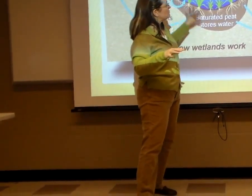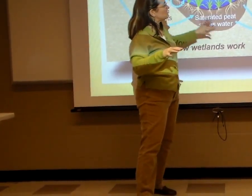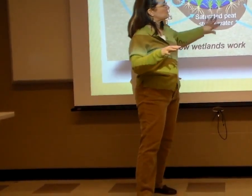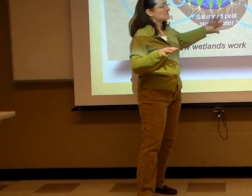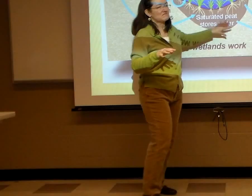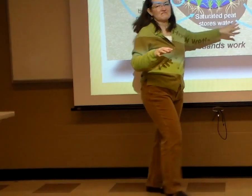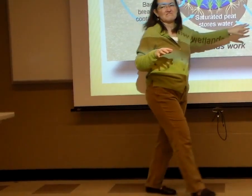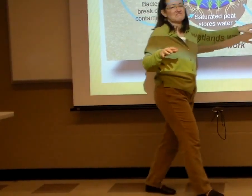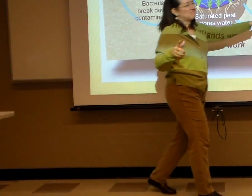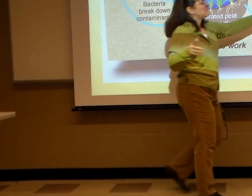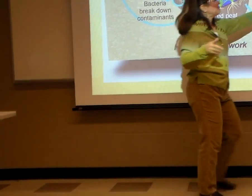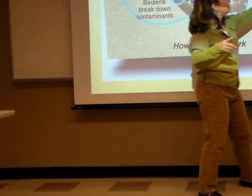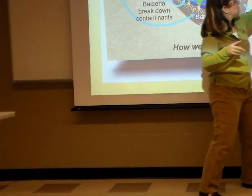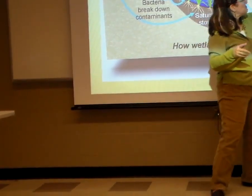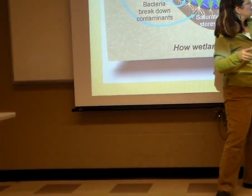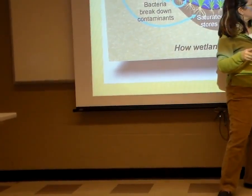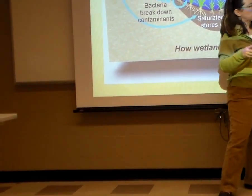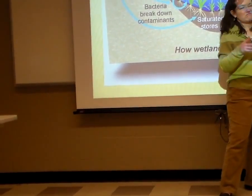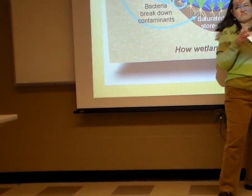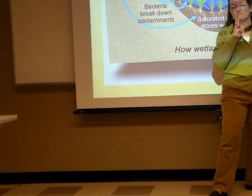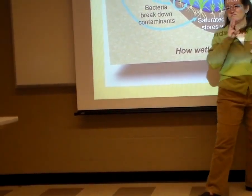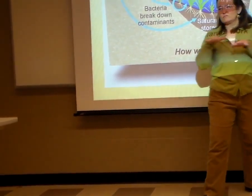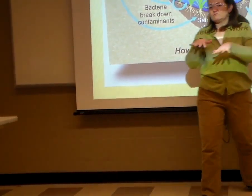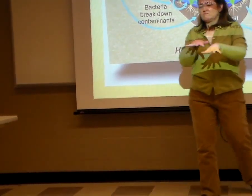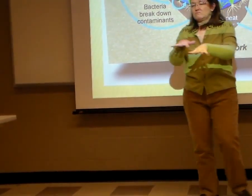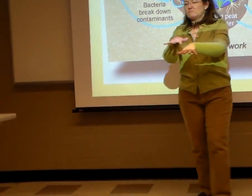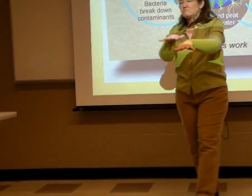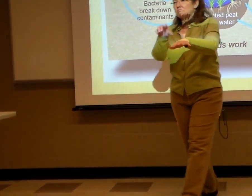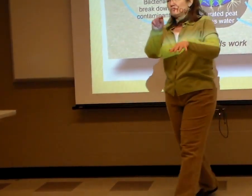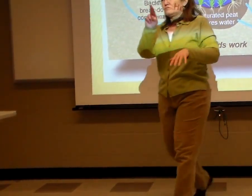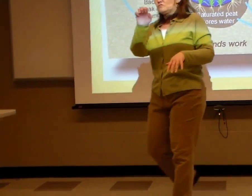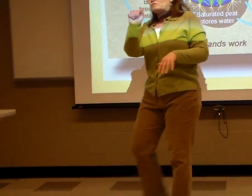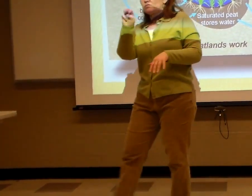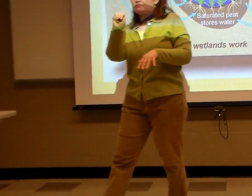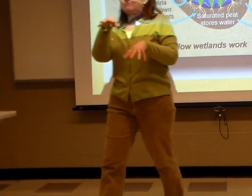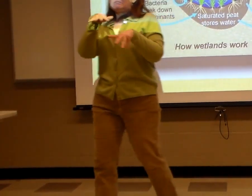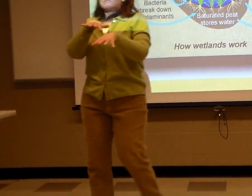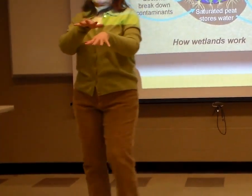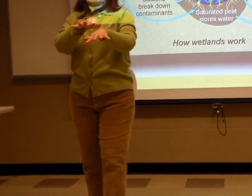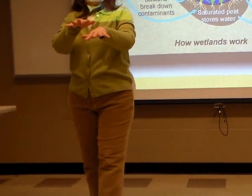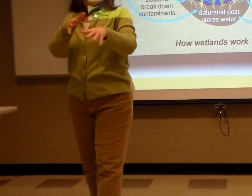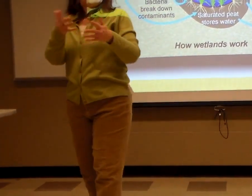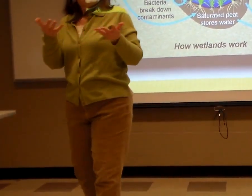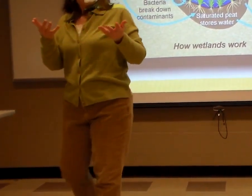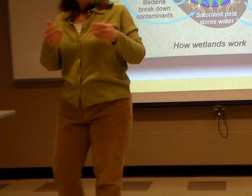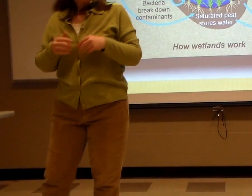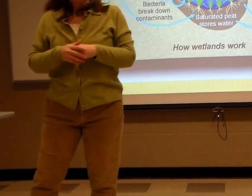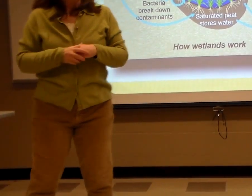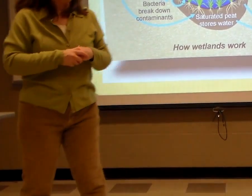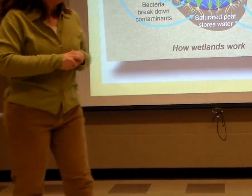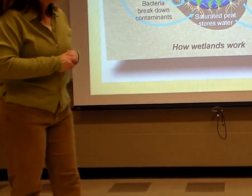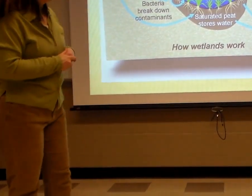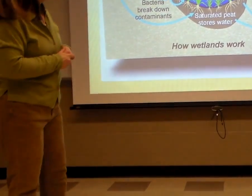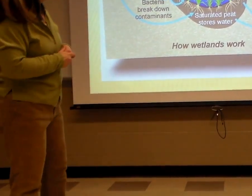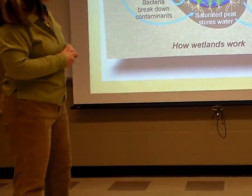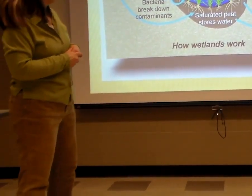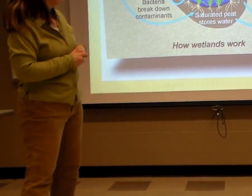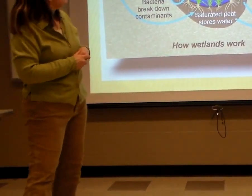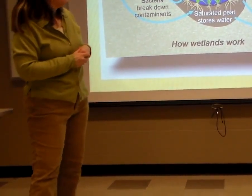notice up here in these photos, it's showing you how the water filters